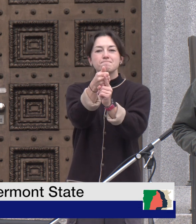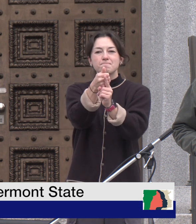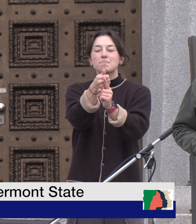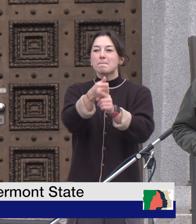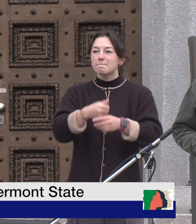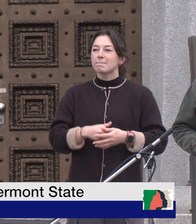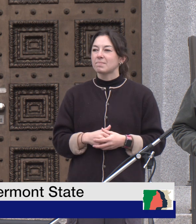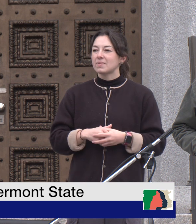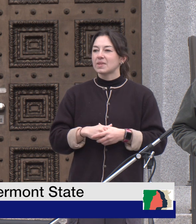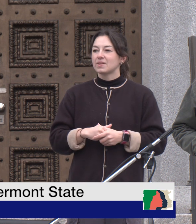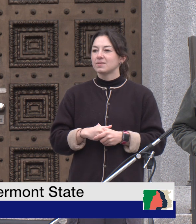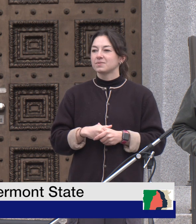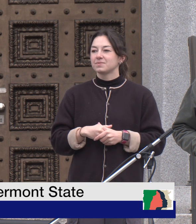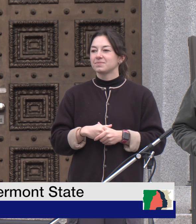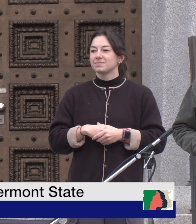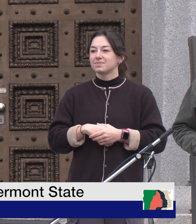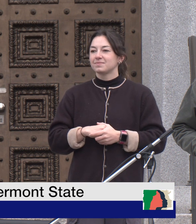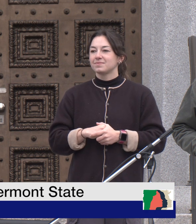and